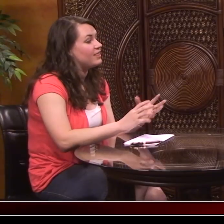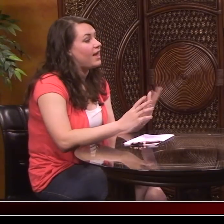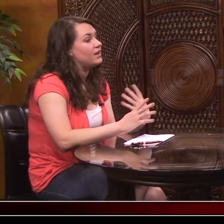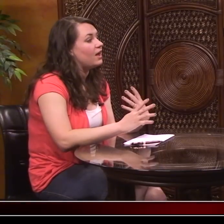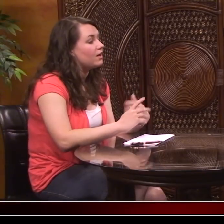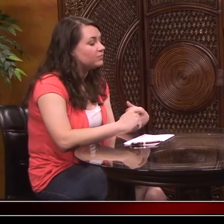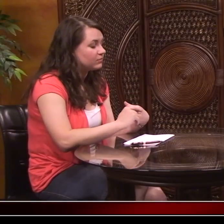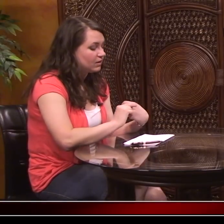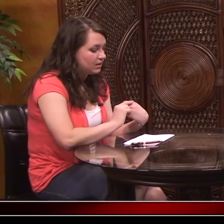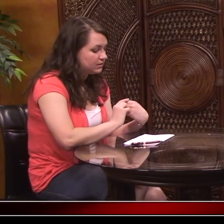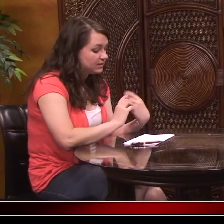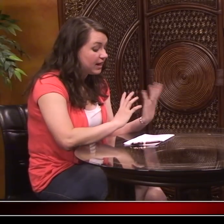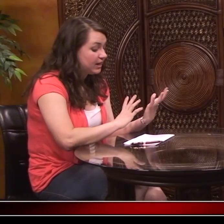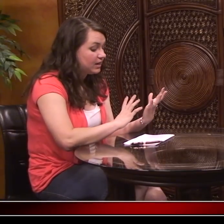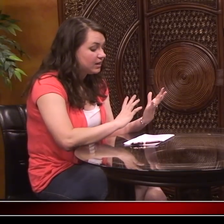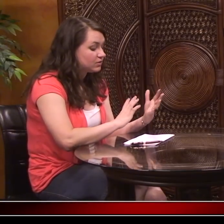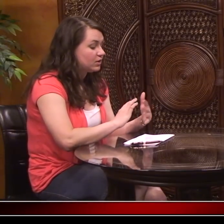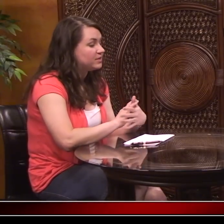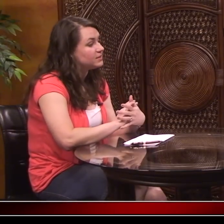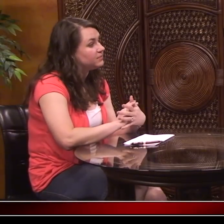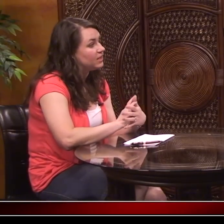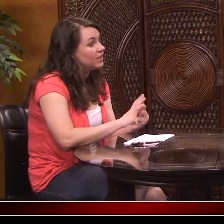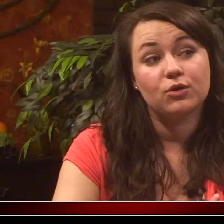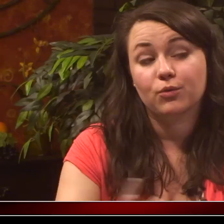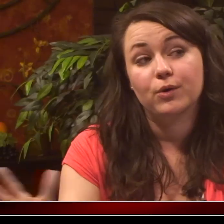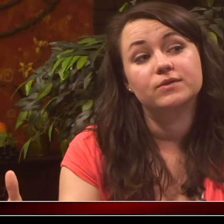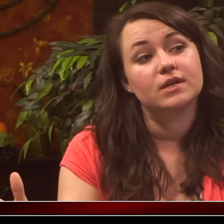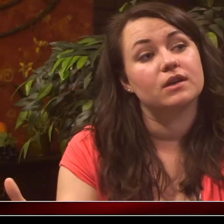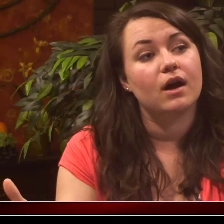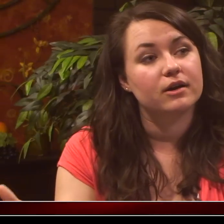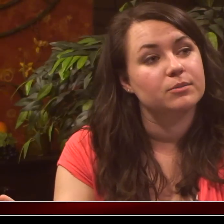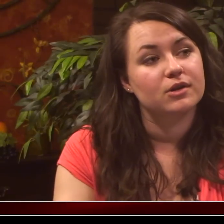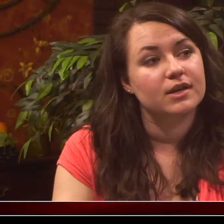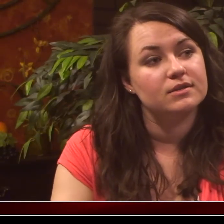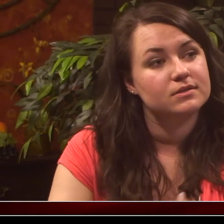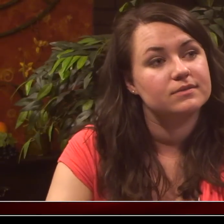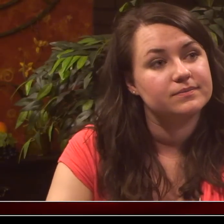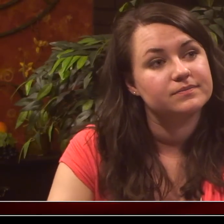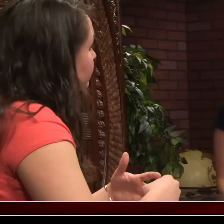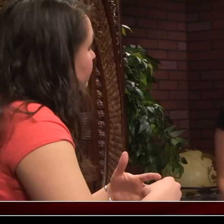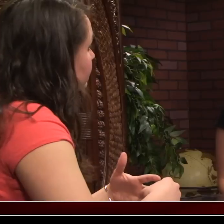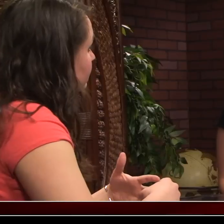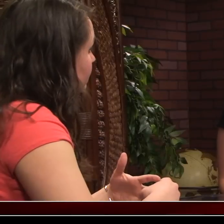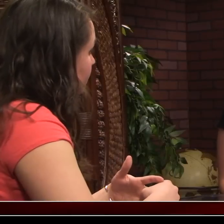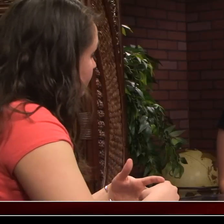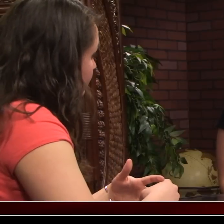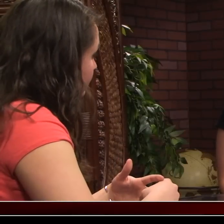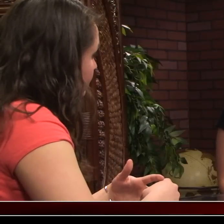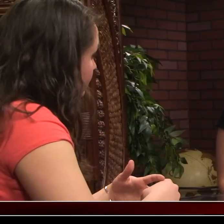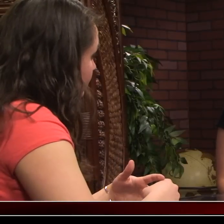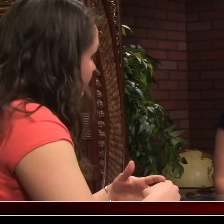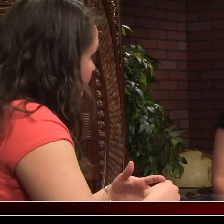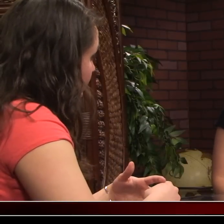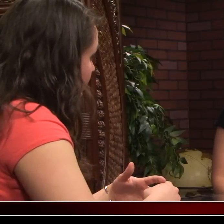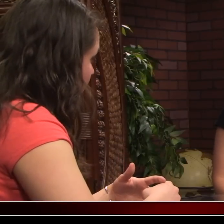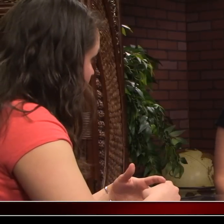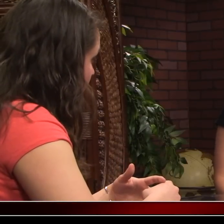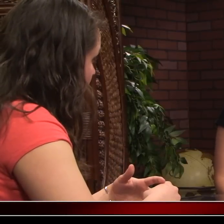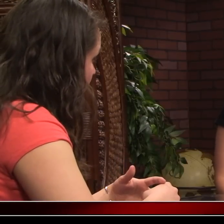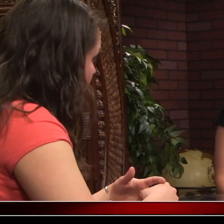that signing is going to be something that grows in our communities? I think sign language is used more in